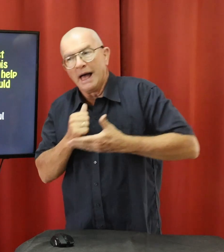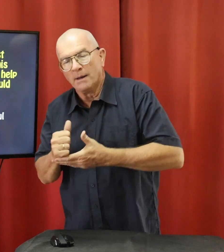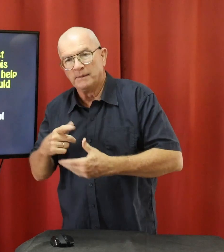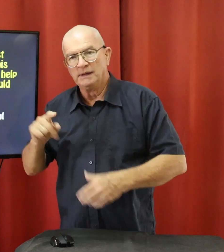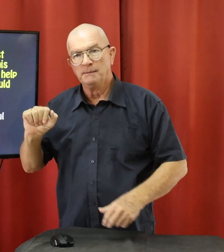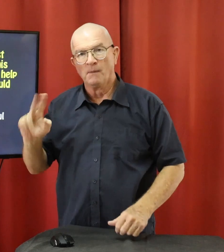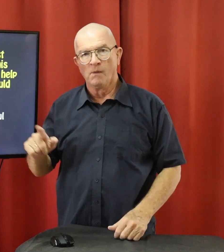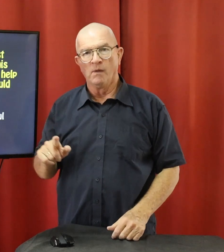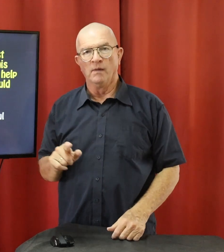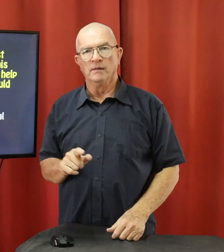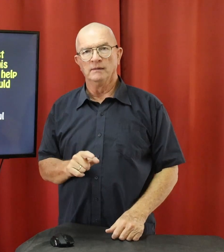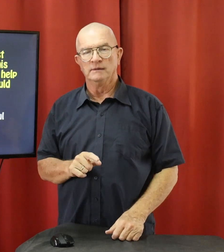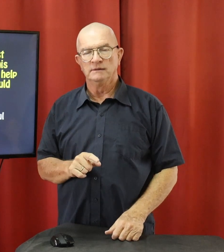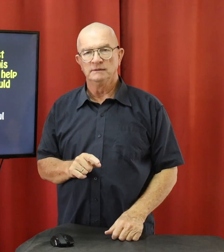almost died helping Paul.